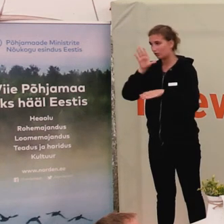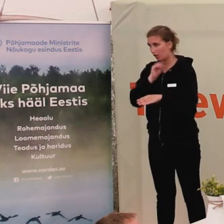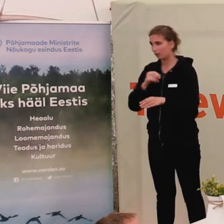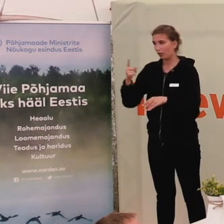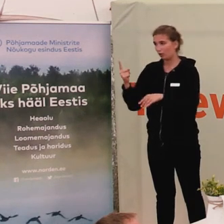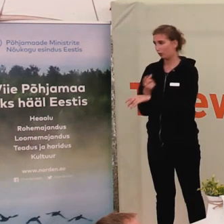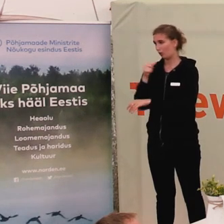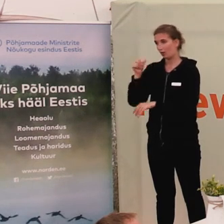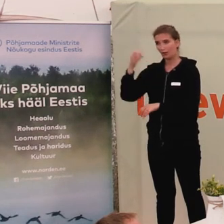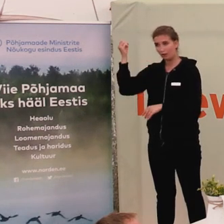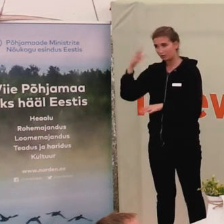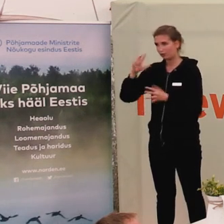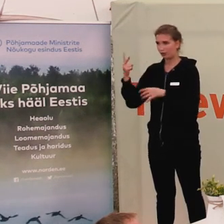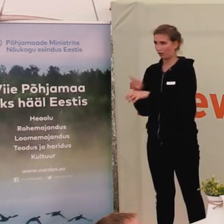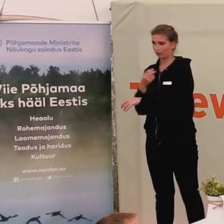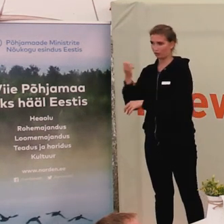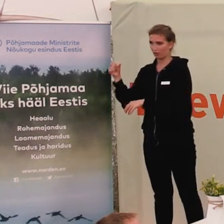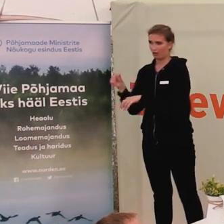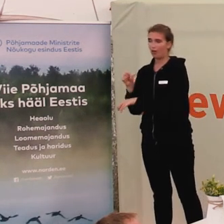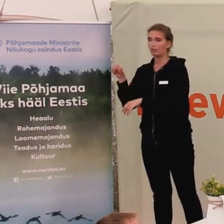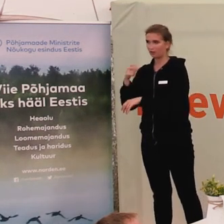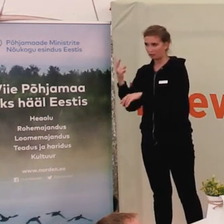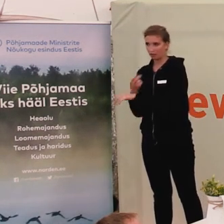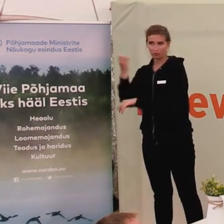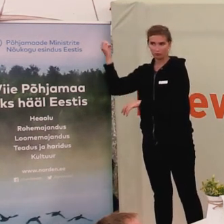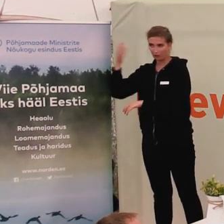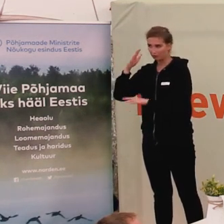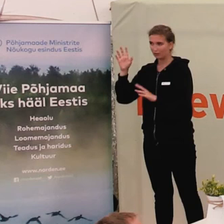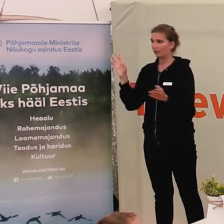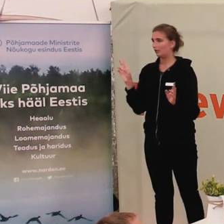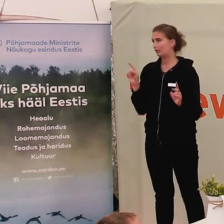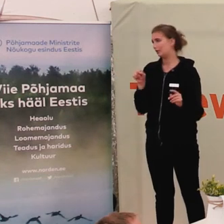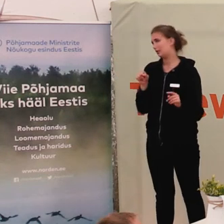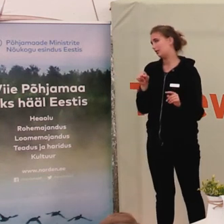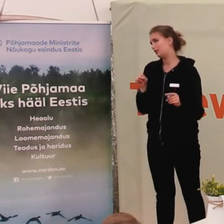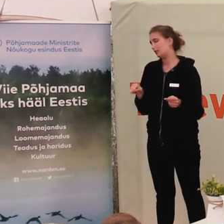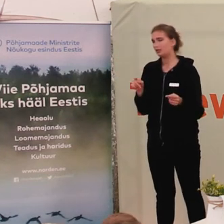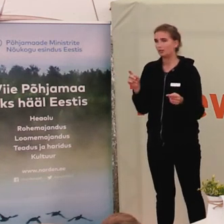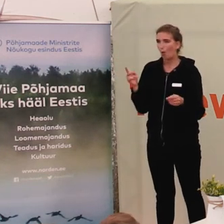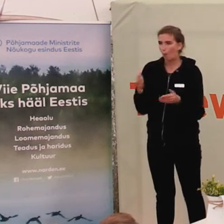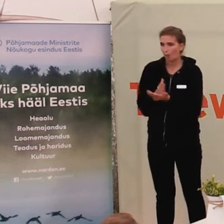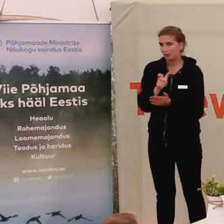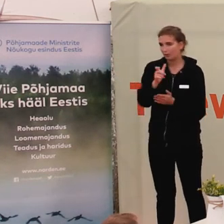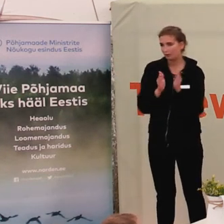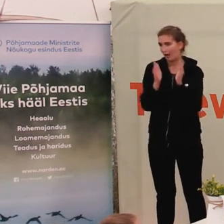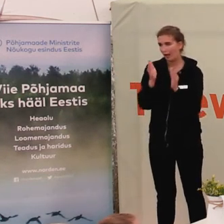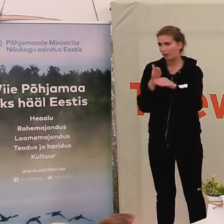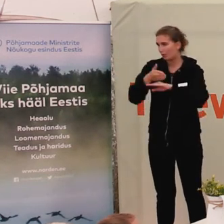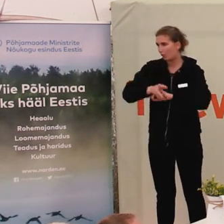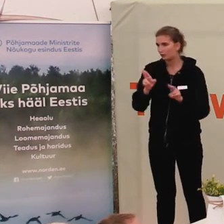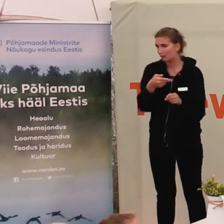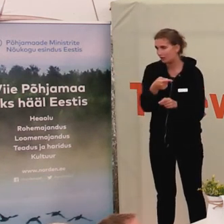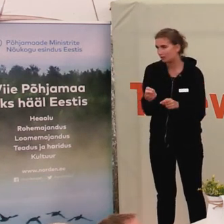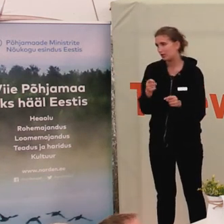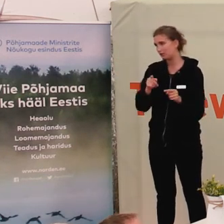shower once a week or twice a week, or who are the politicians that you will vote for to make sure that our